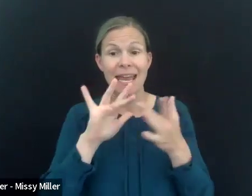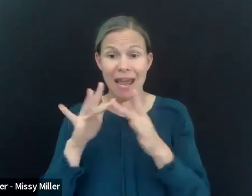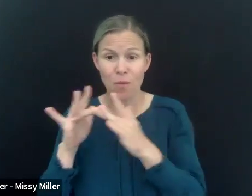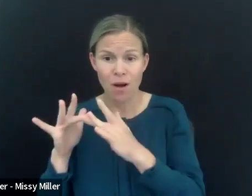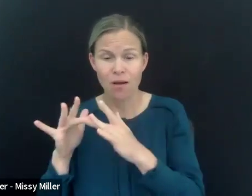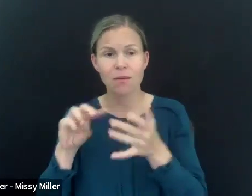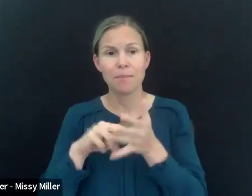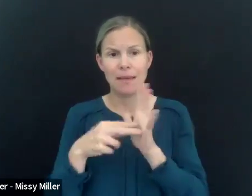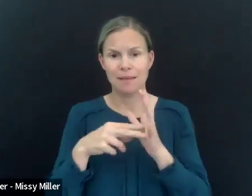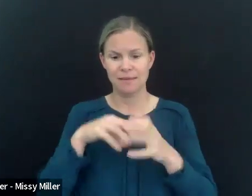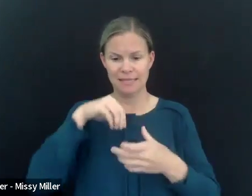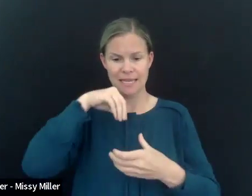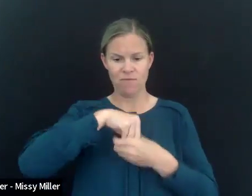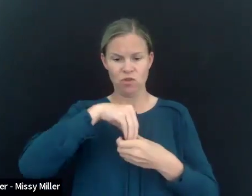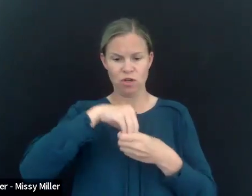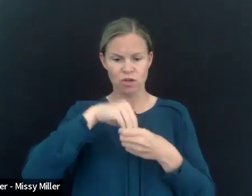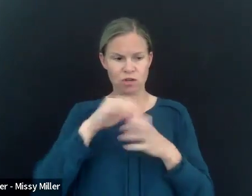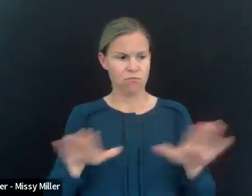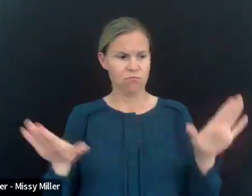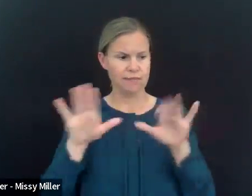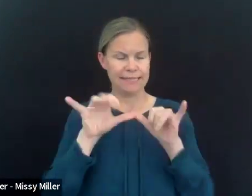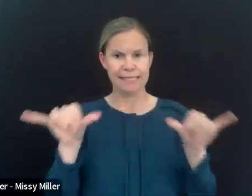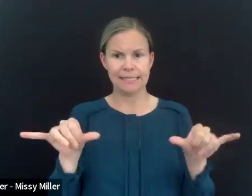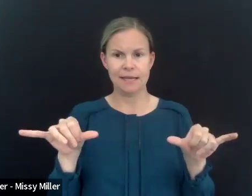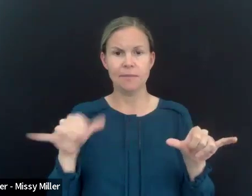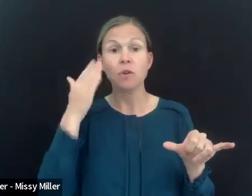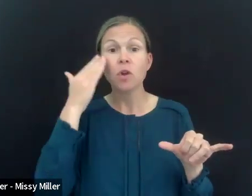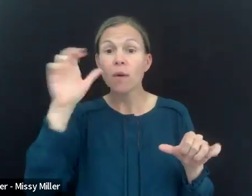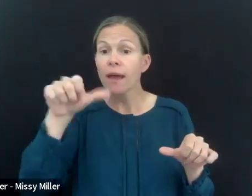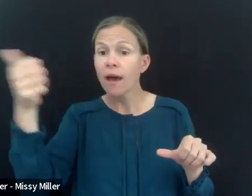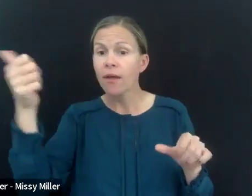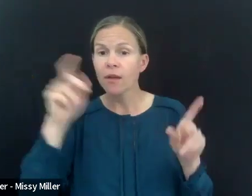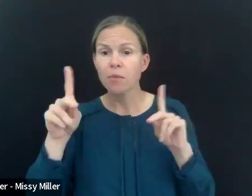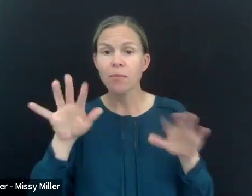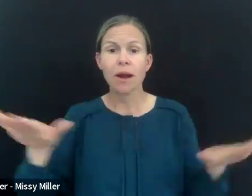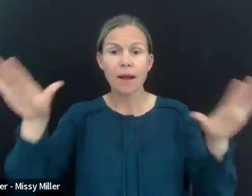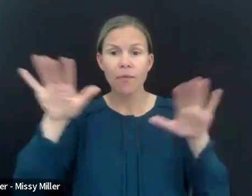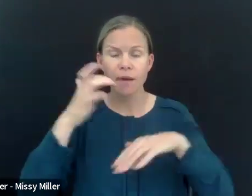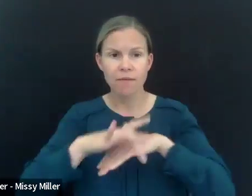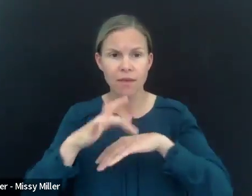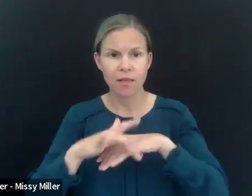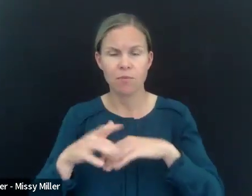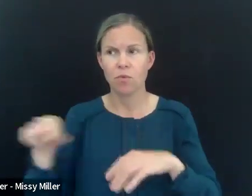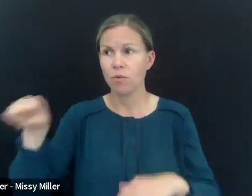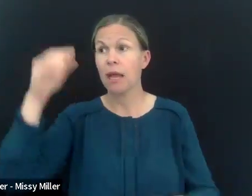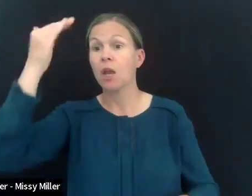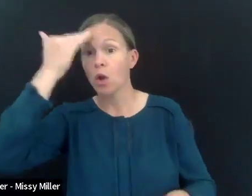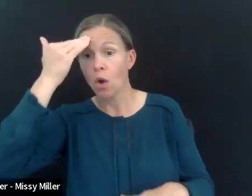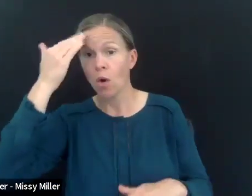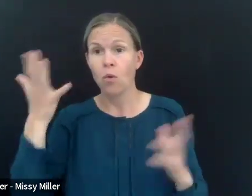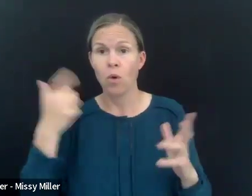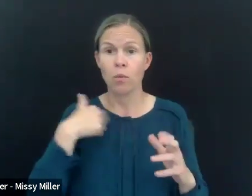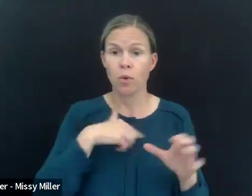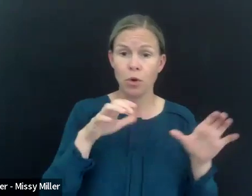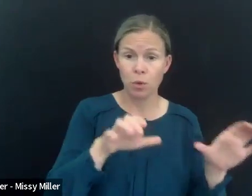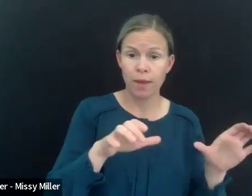infrastructure. Like, knowing that other people are out there, they know what we're doing, they understand the value, they're invested in the